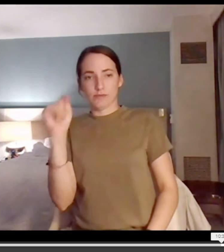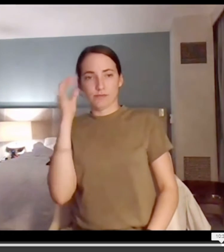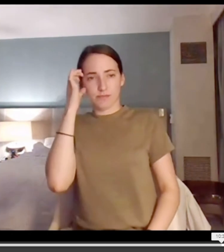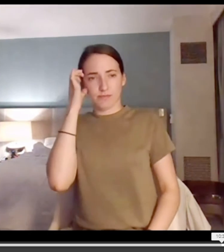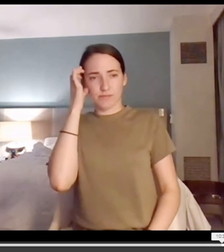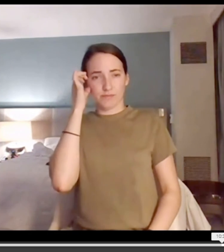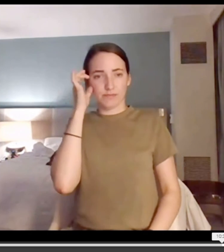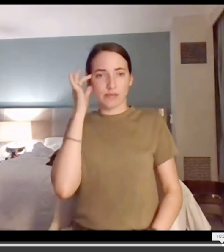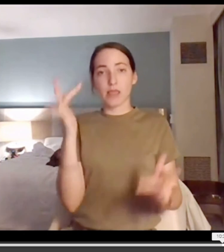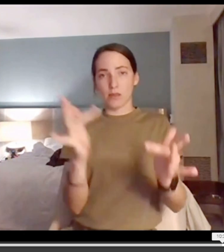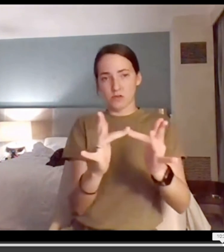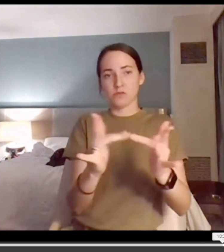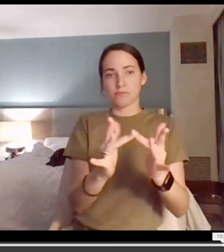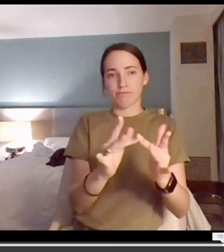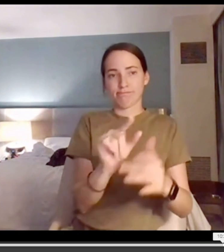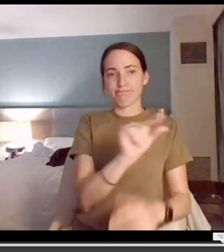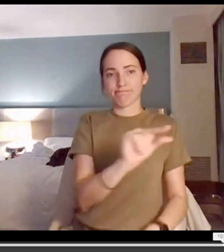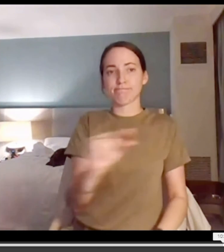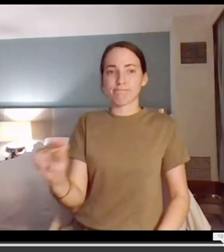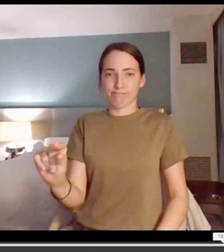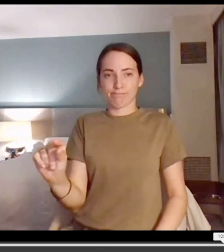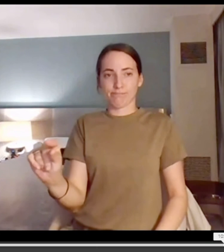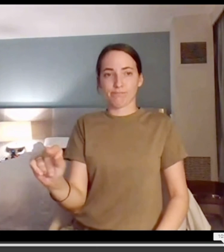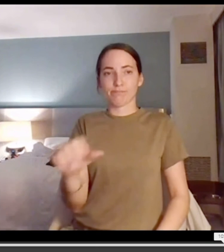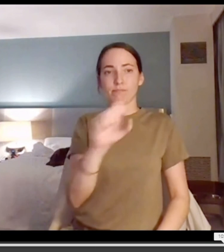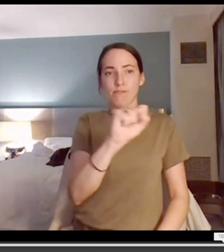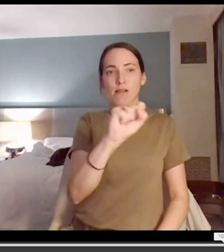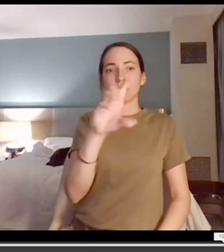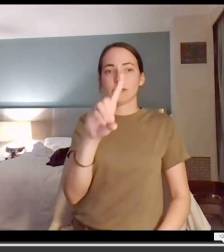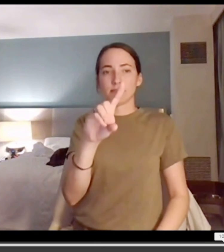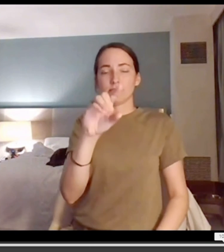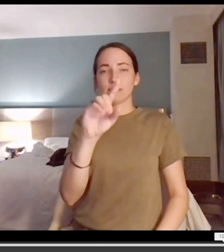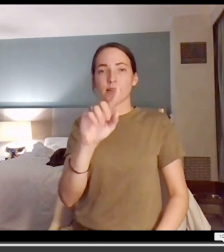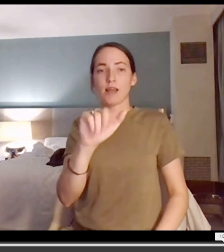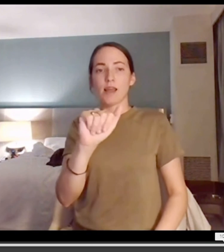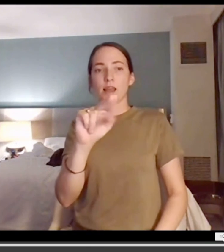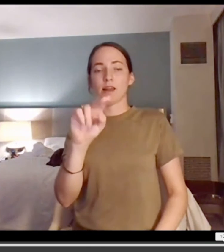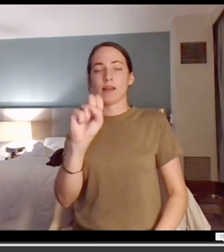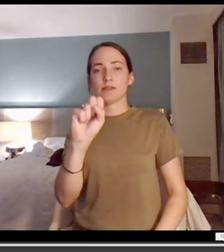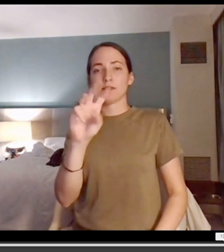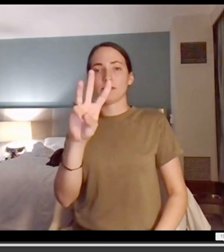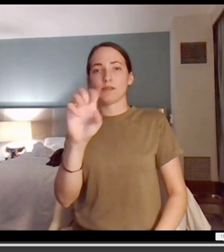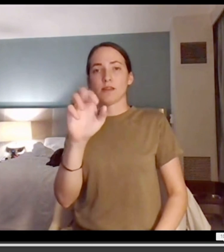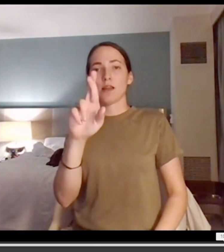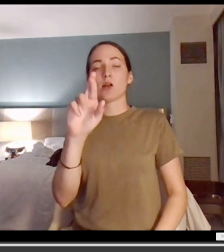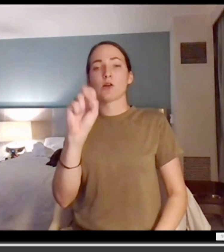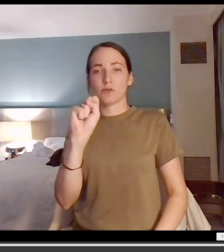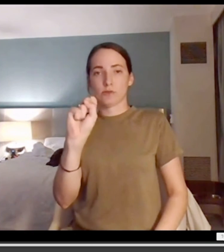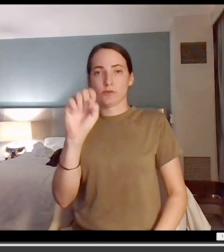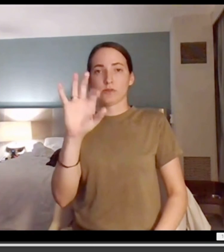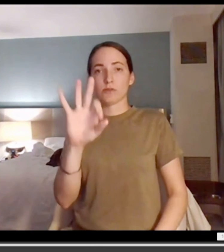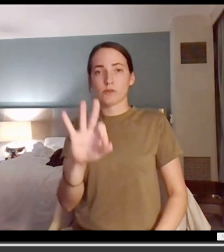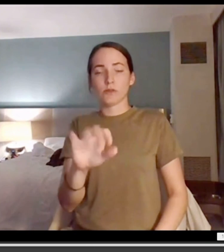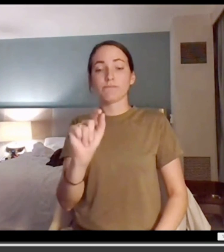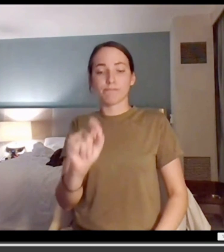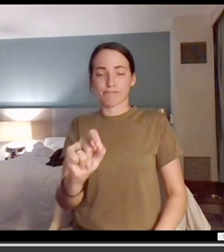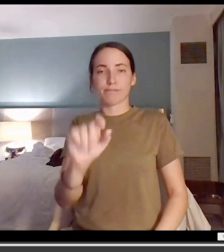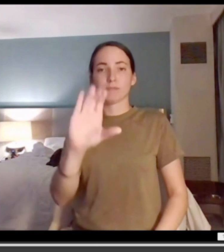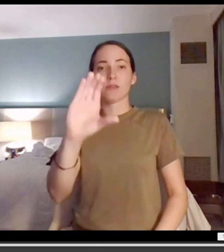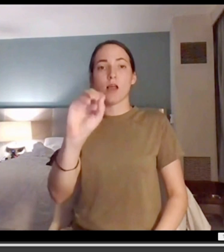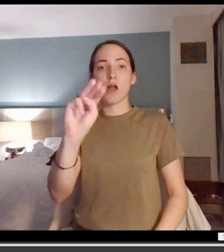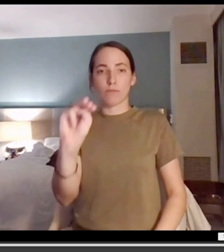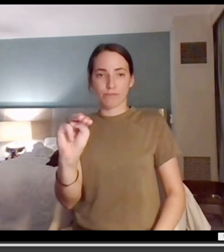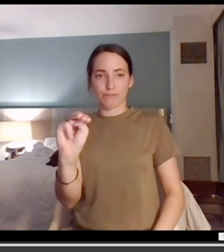ssdanswers.com/survival and sign up. It's that easy. Please act now. And as always, I wish you the best.